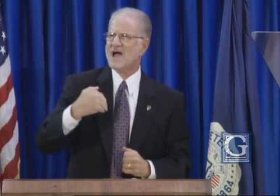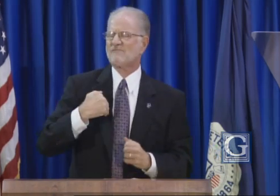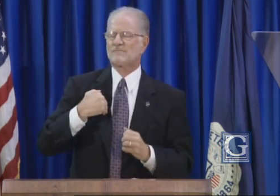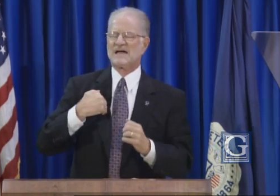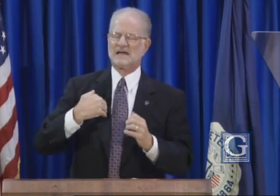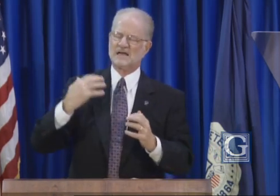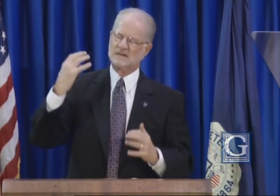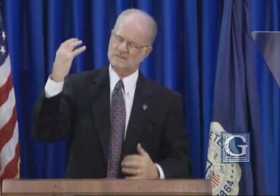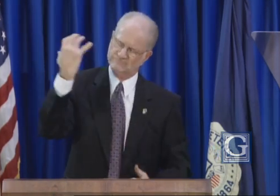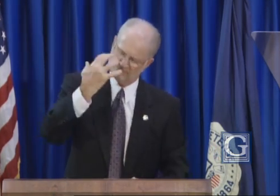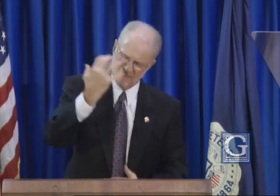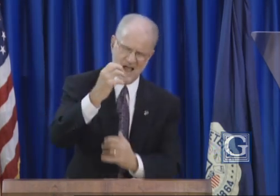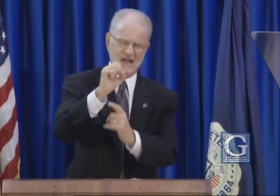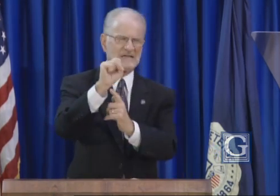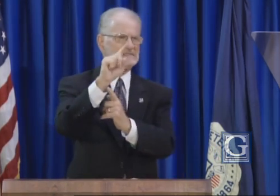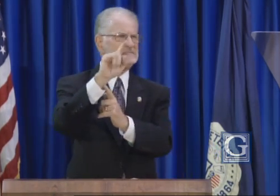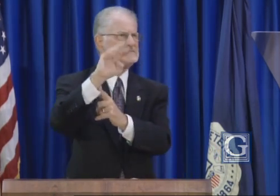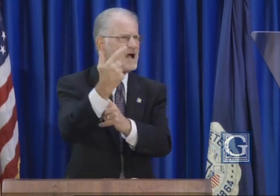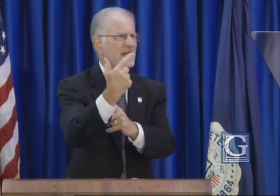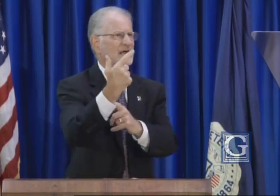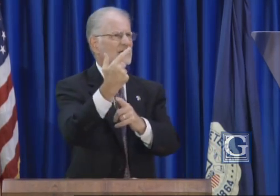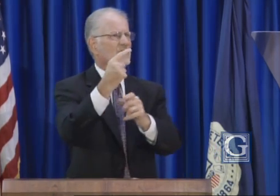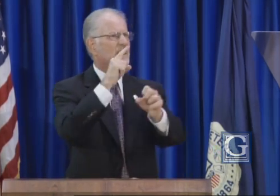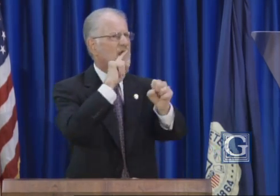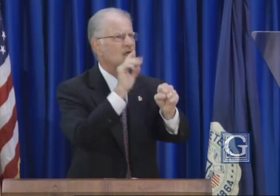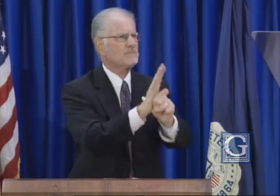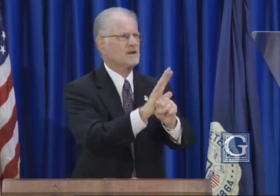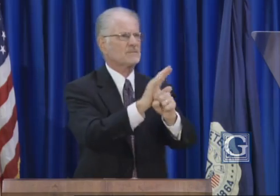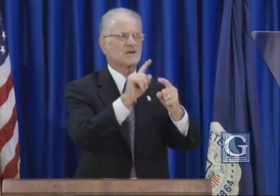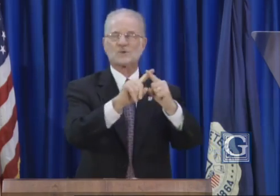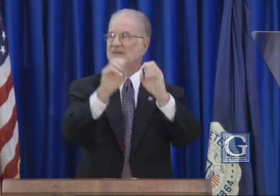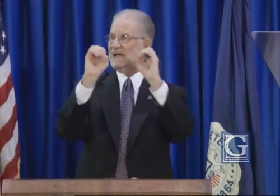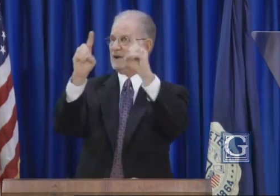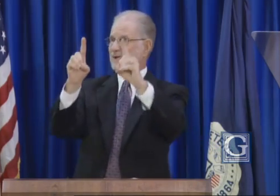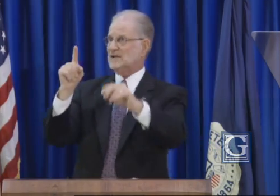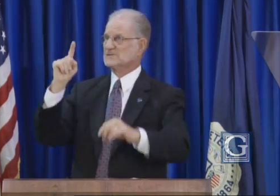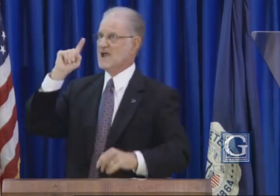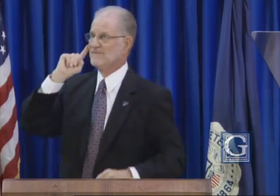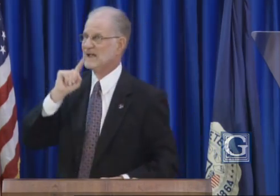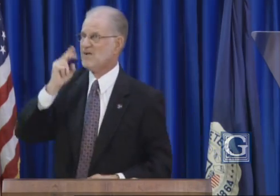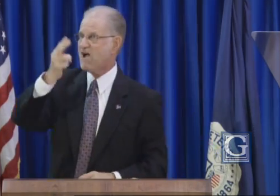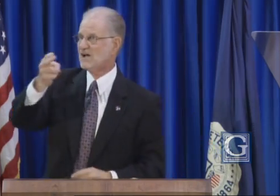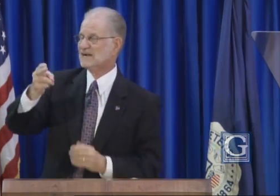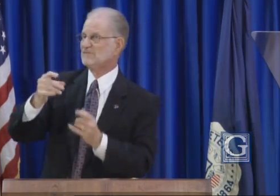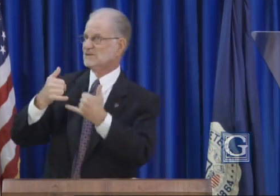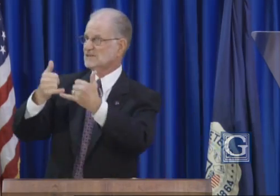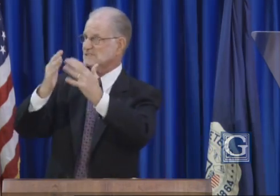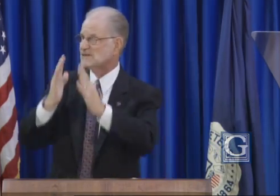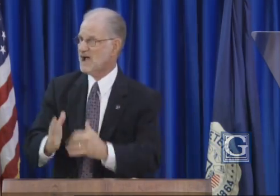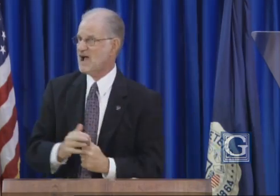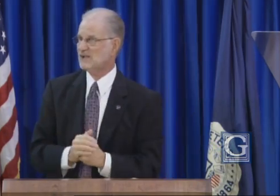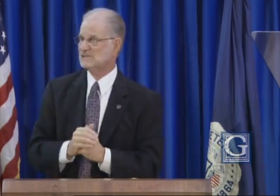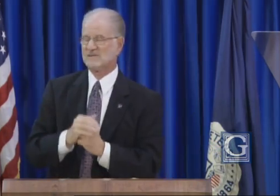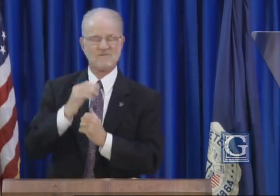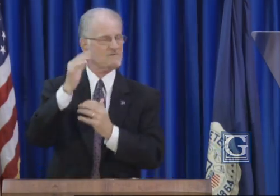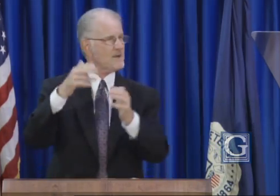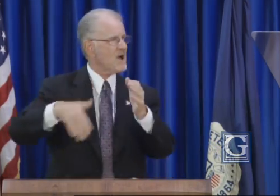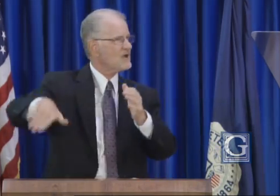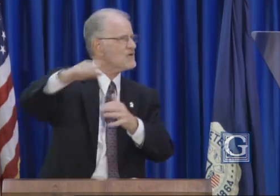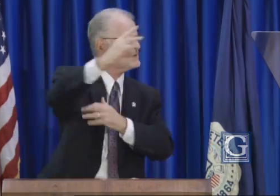Mr. Sasakawa, you have made a stunning commitment to the education of deaf and hard of hearing